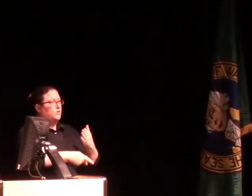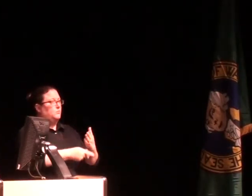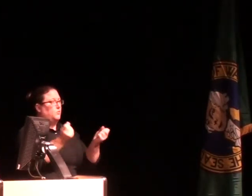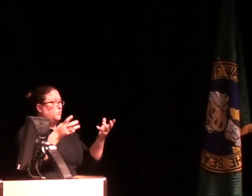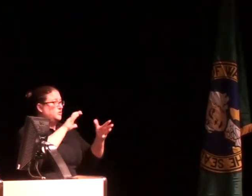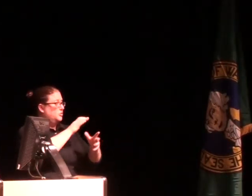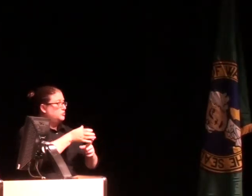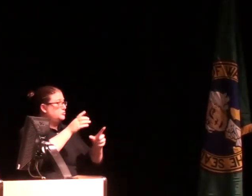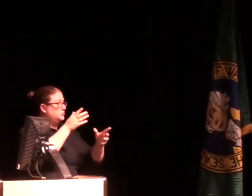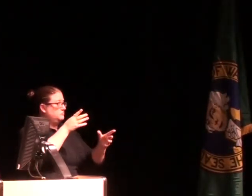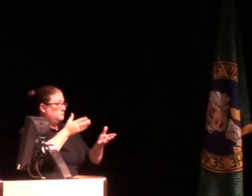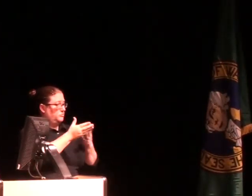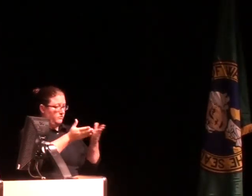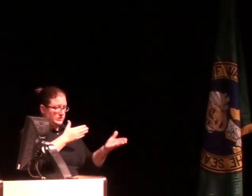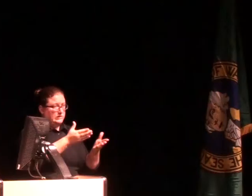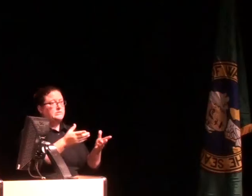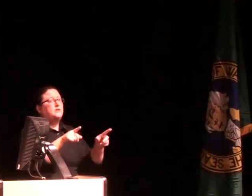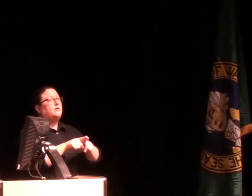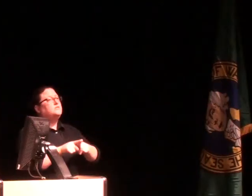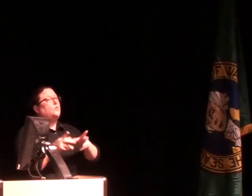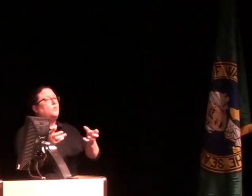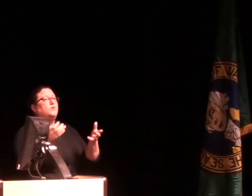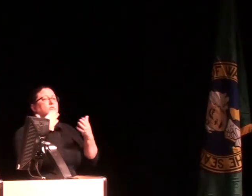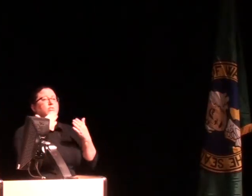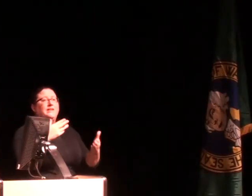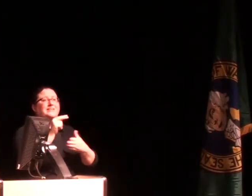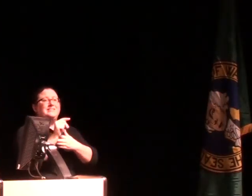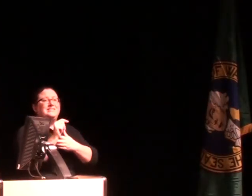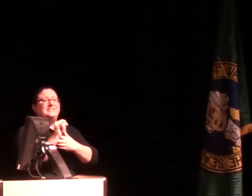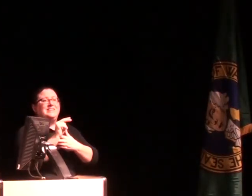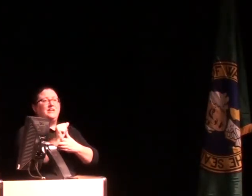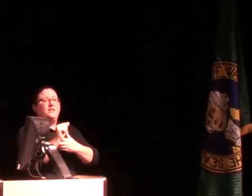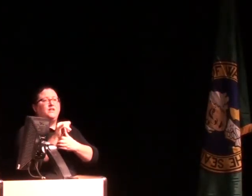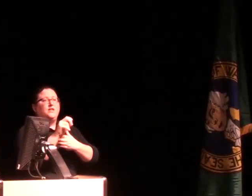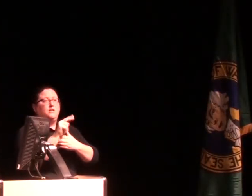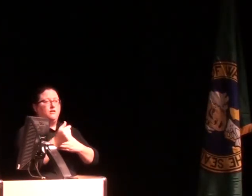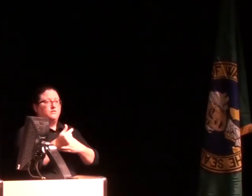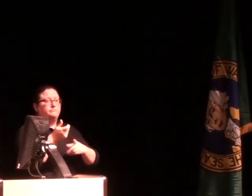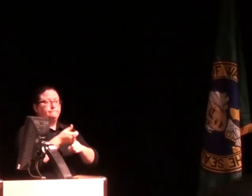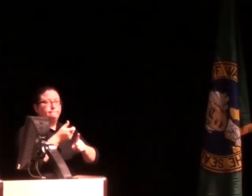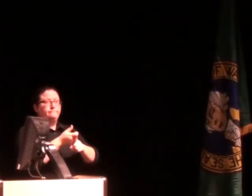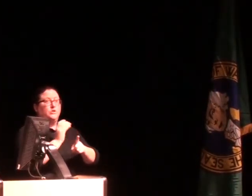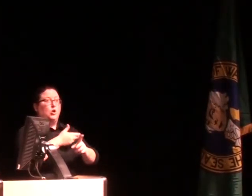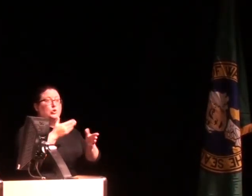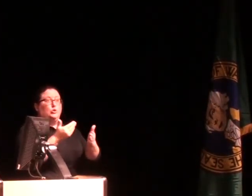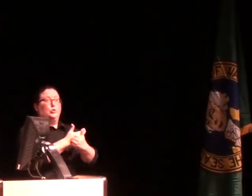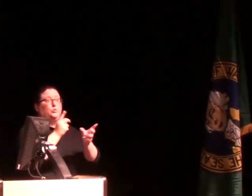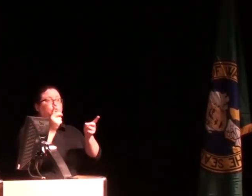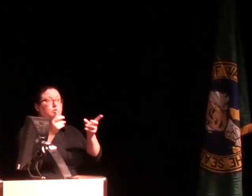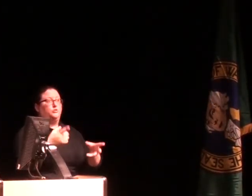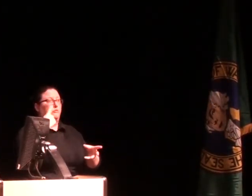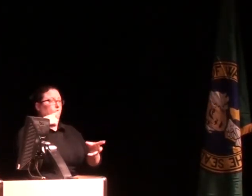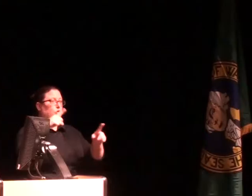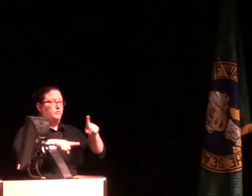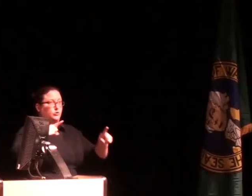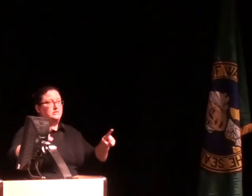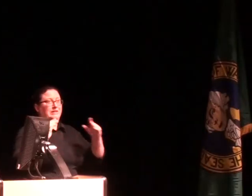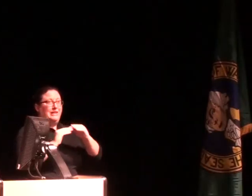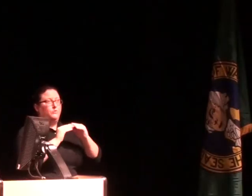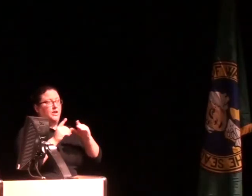Services. And also I'd like to thank Tina Young, who is our director, our new director for Diversity, Equity,